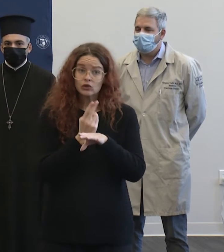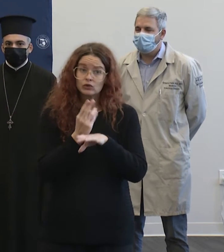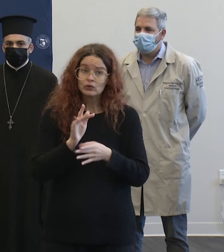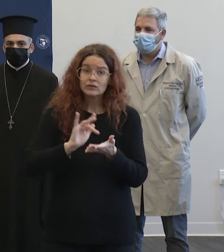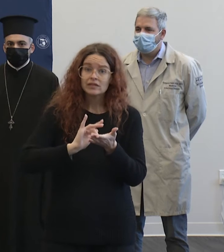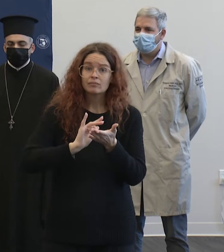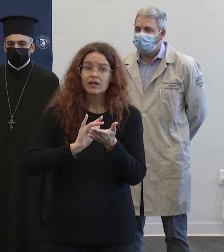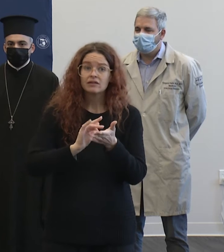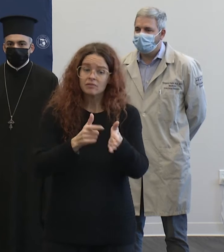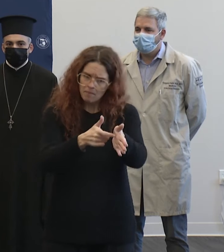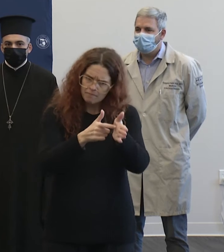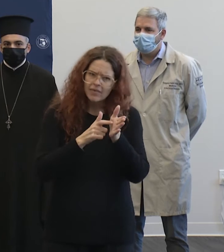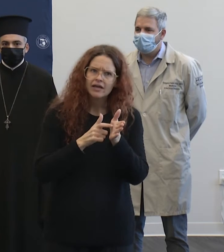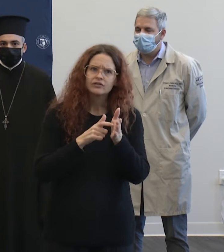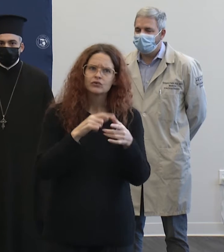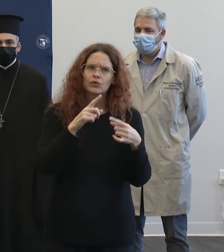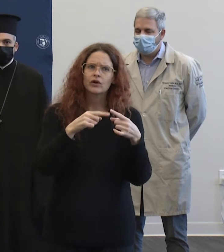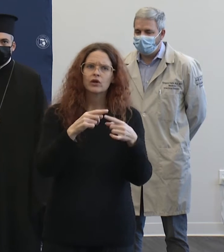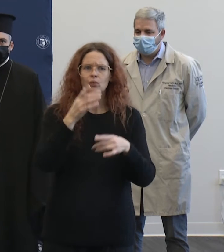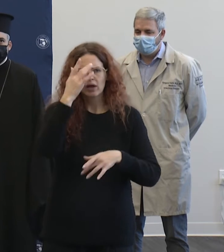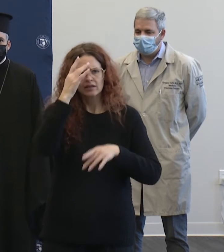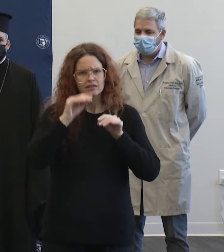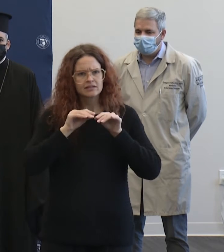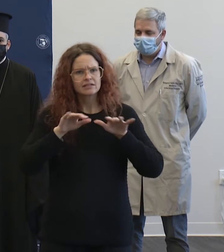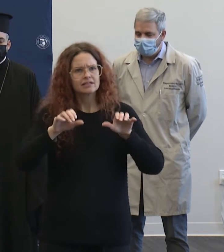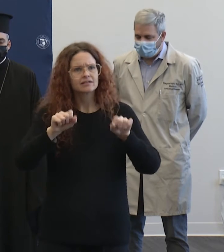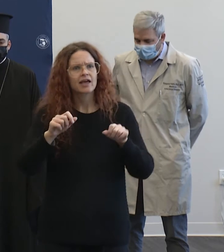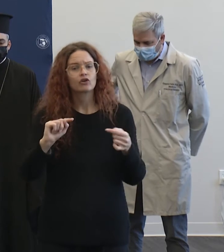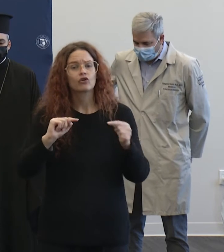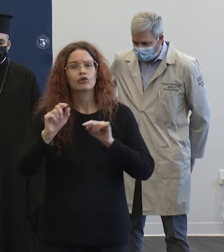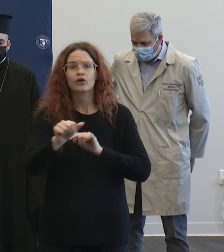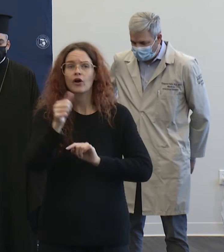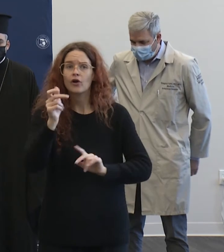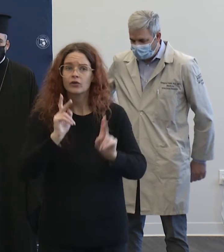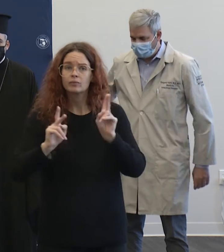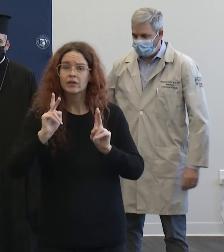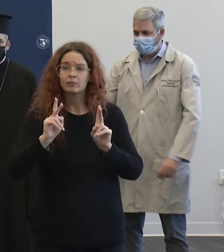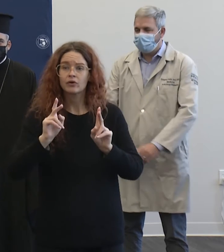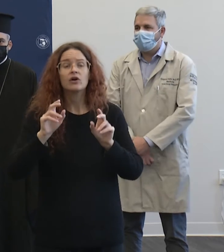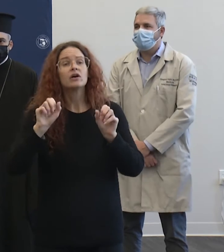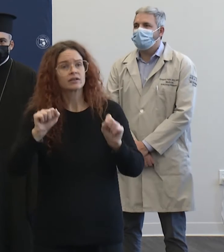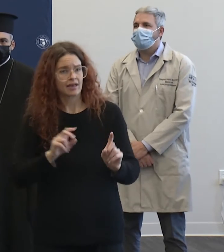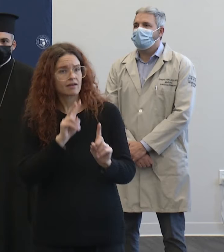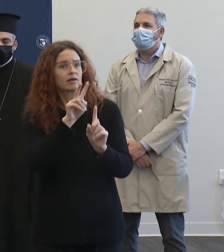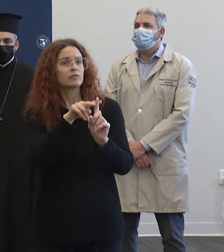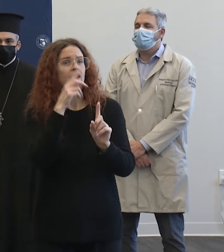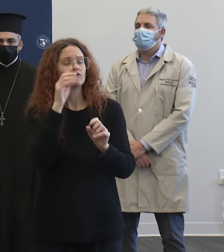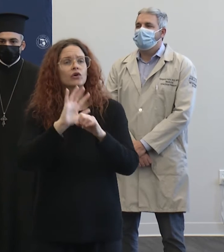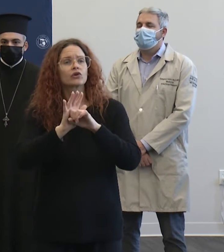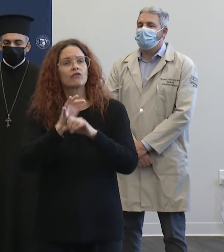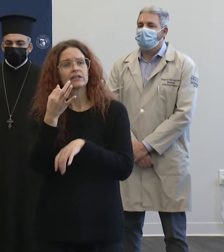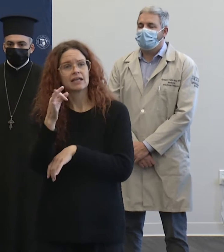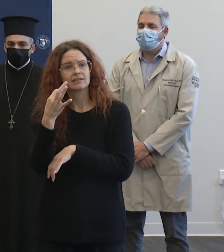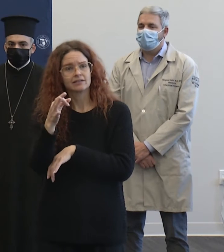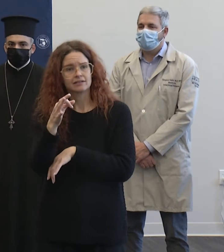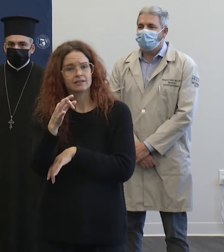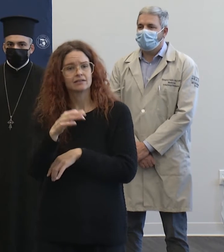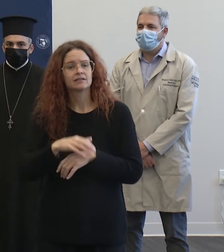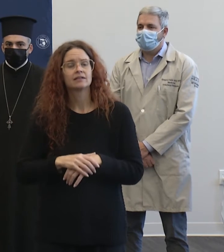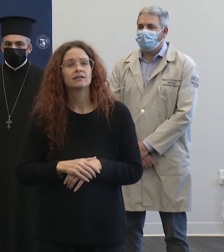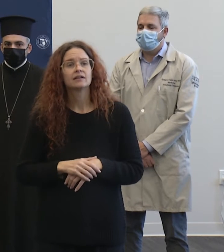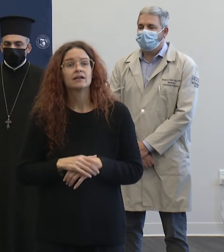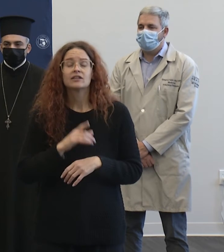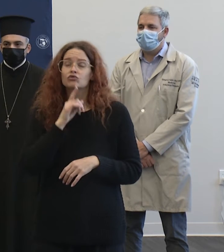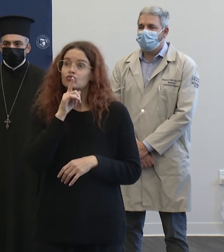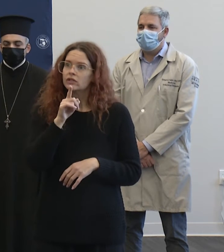is mandatory when the disease may harm others. This may apply to the case of COVID-19, which is